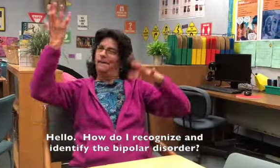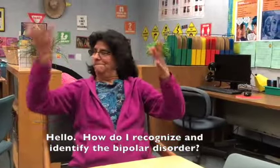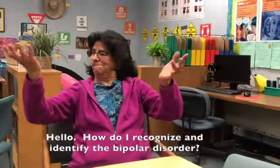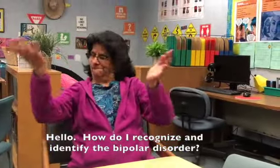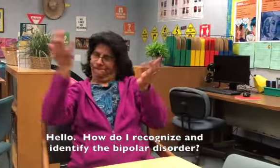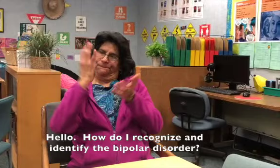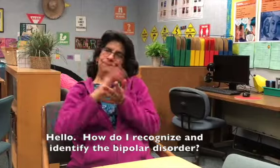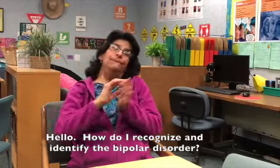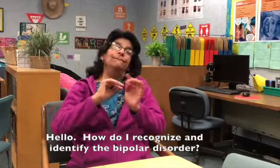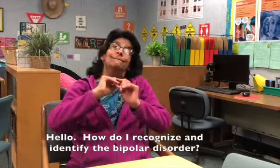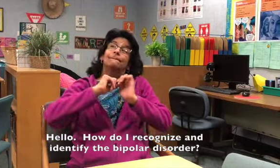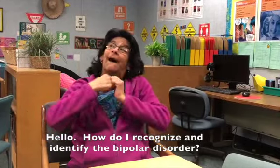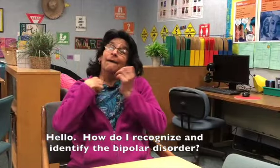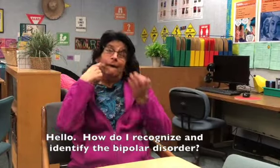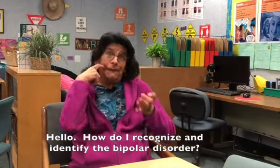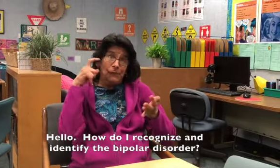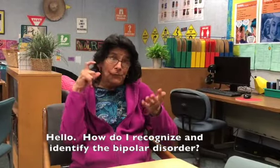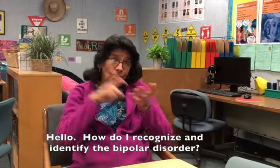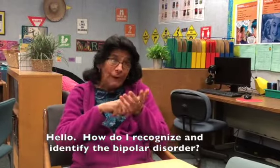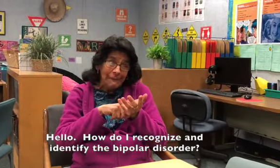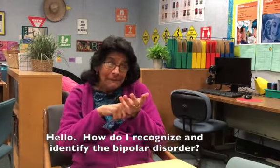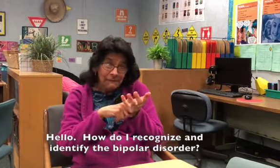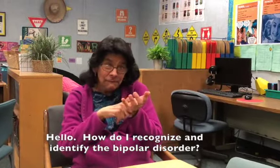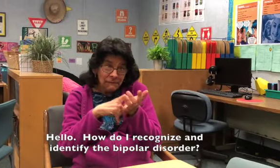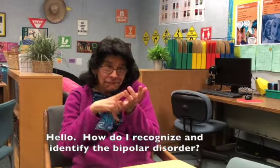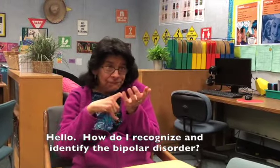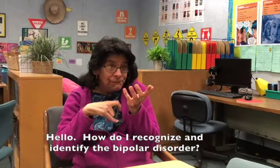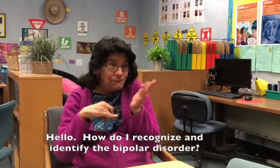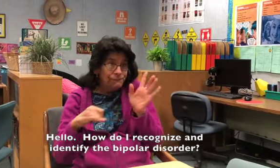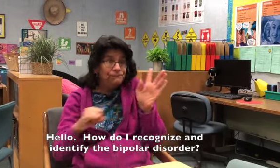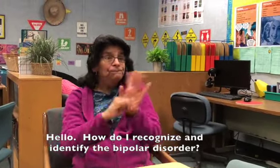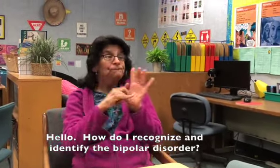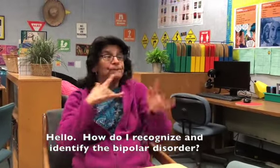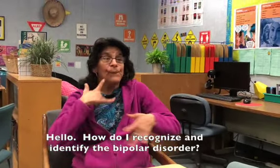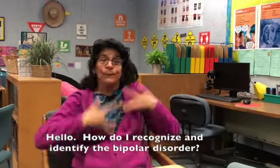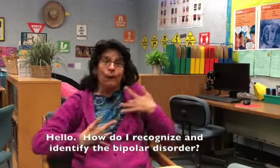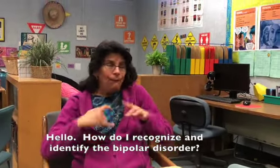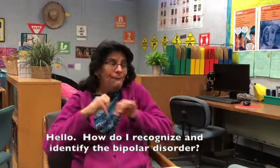Hello, how do I recognize and identify bipolar disorder?